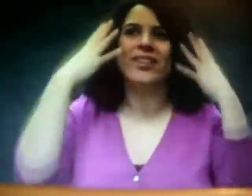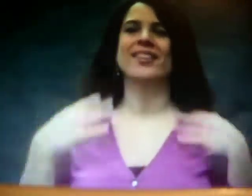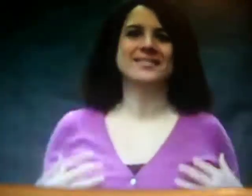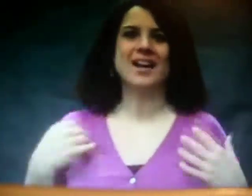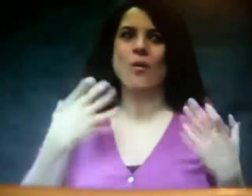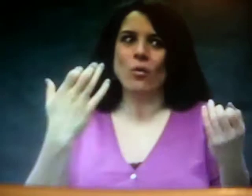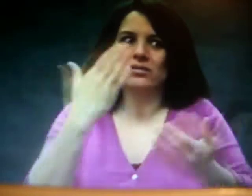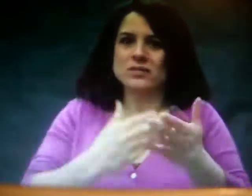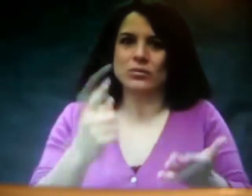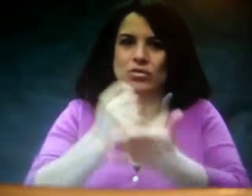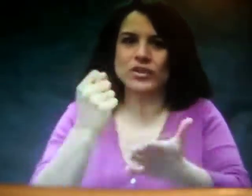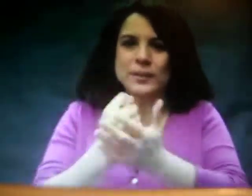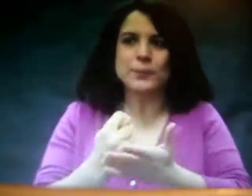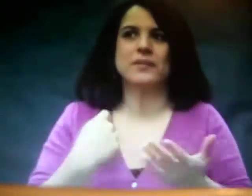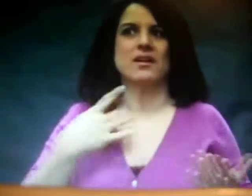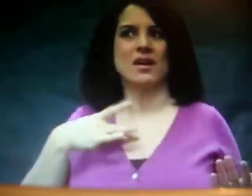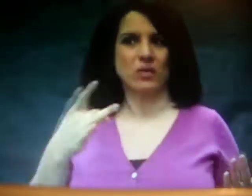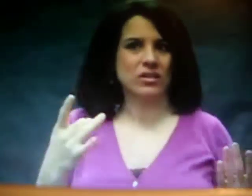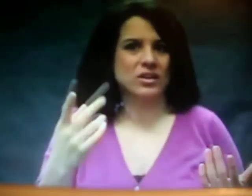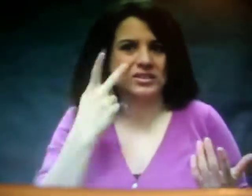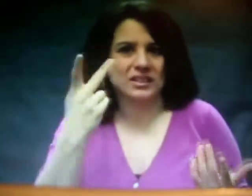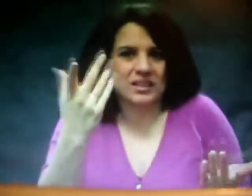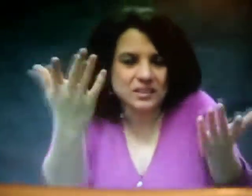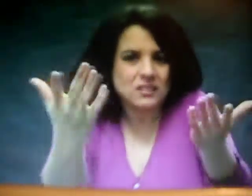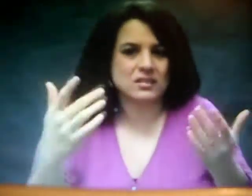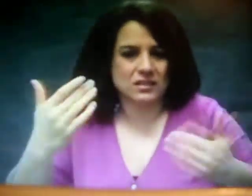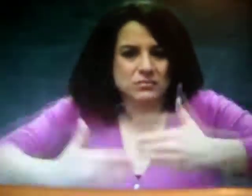I'm stuck with this on. Can somebody help me?